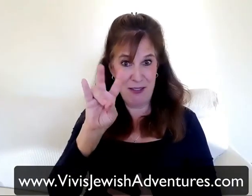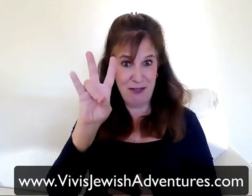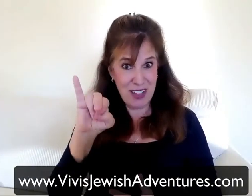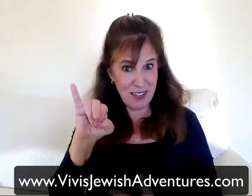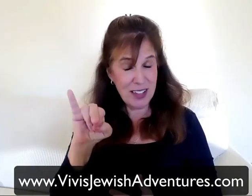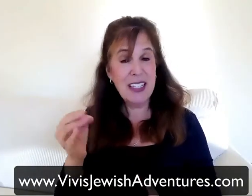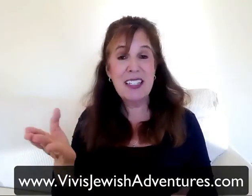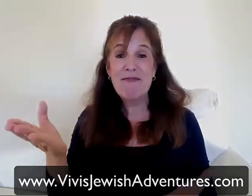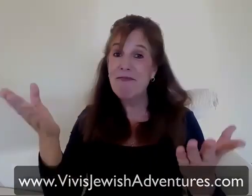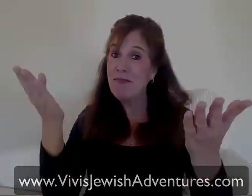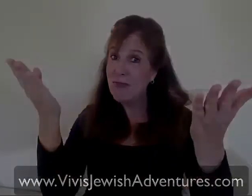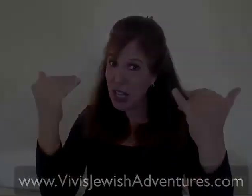Bye-bye.